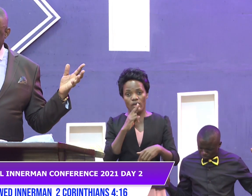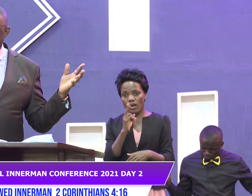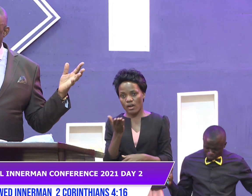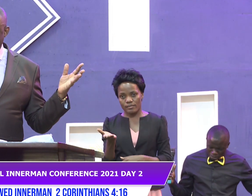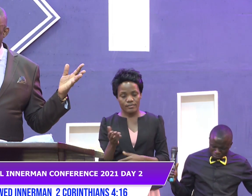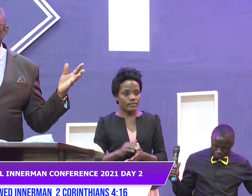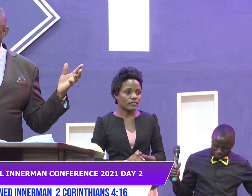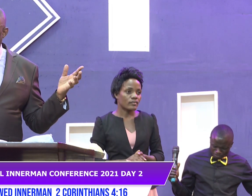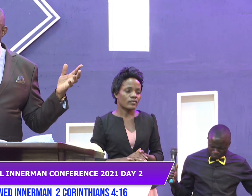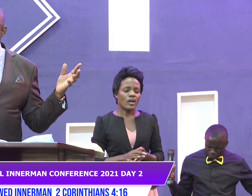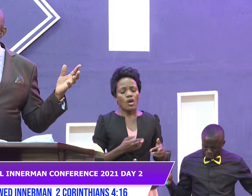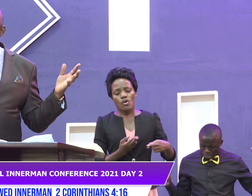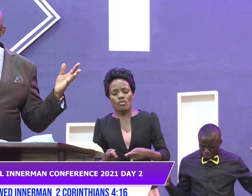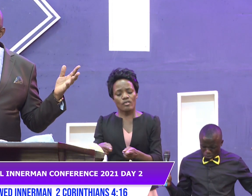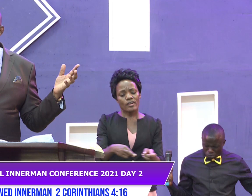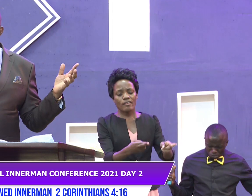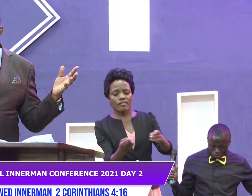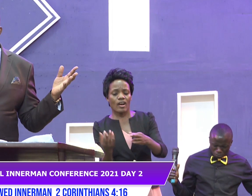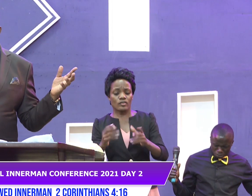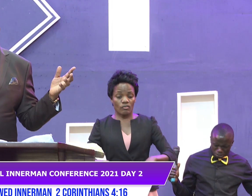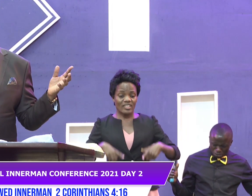before you. That